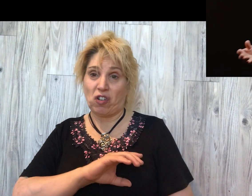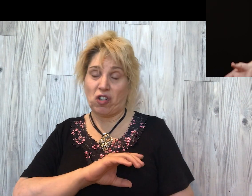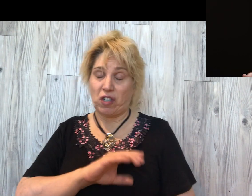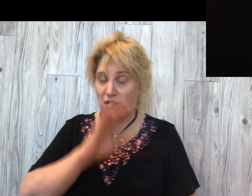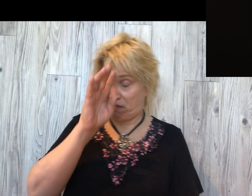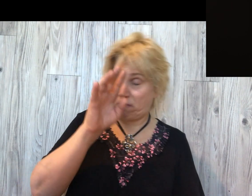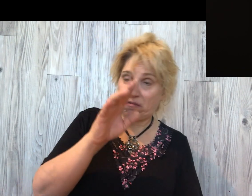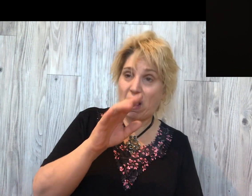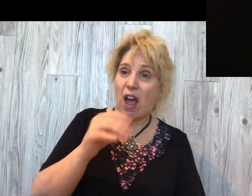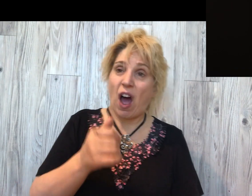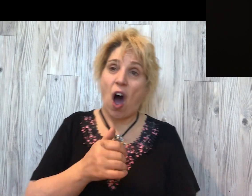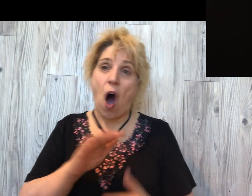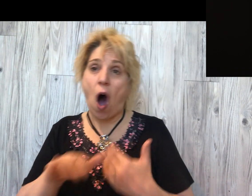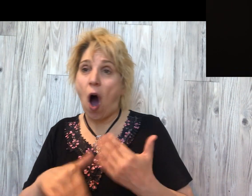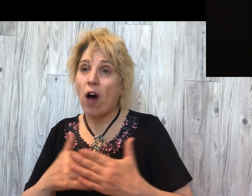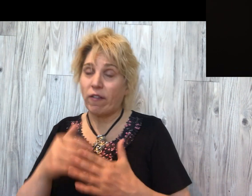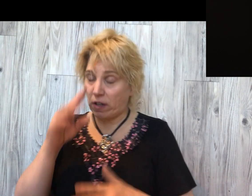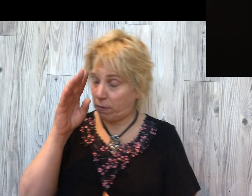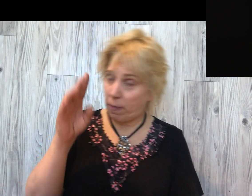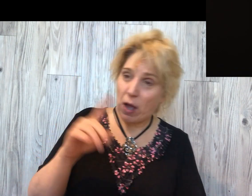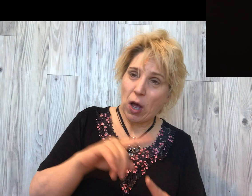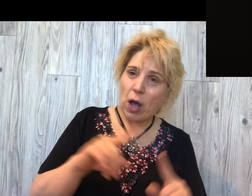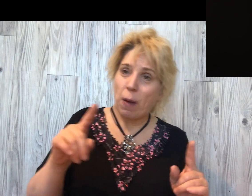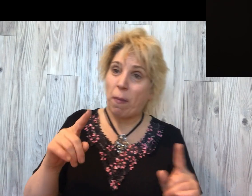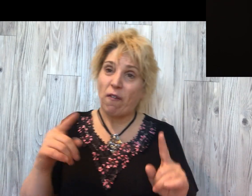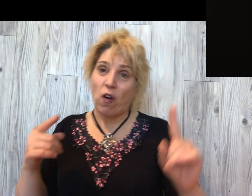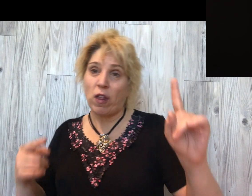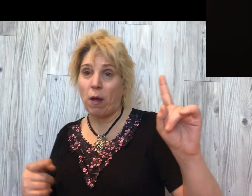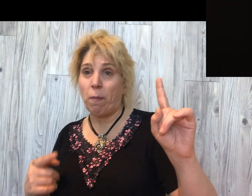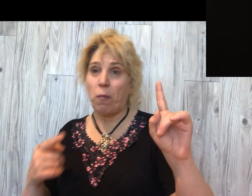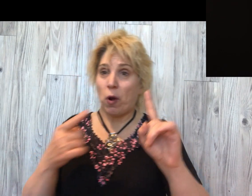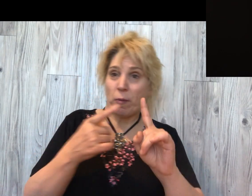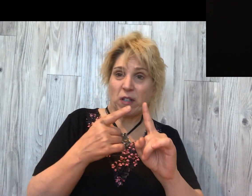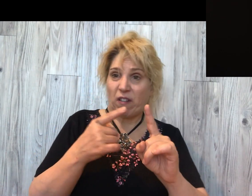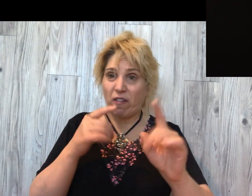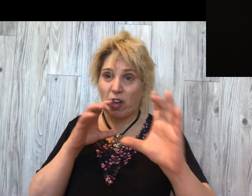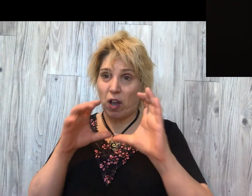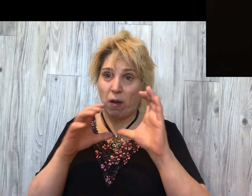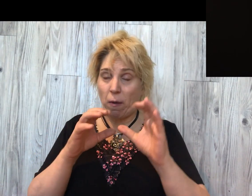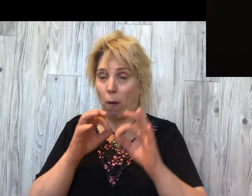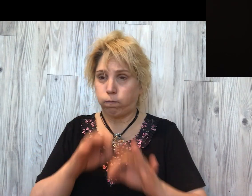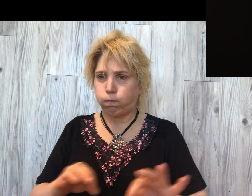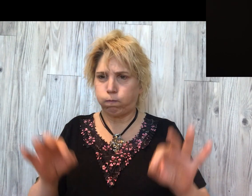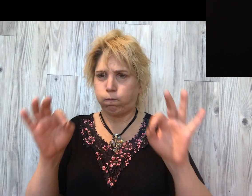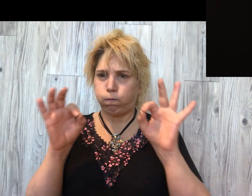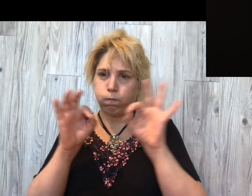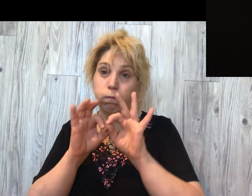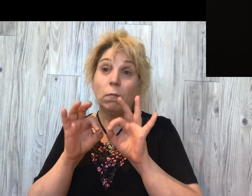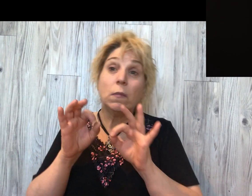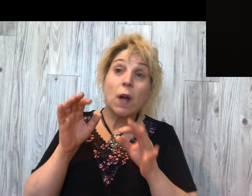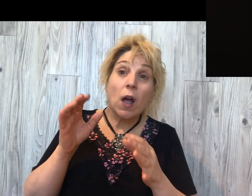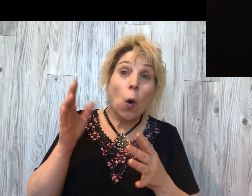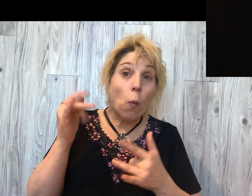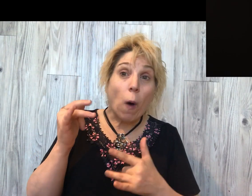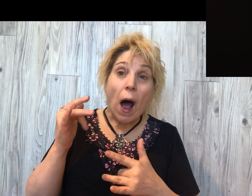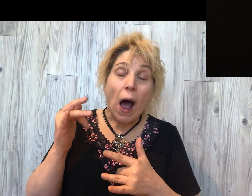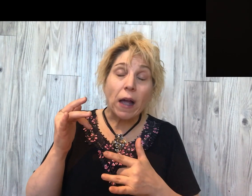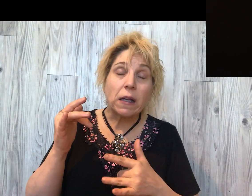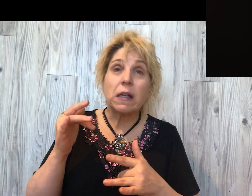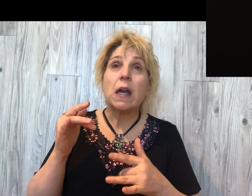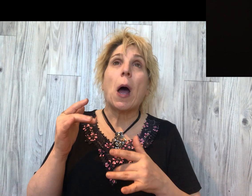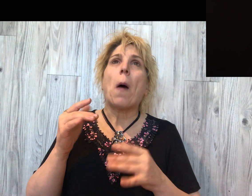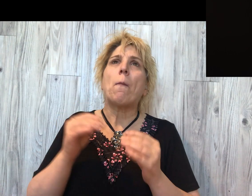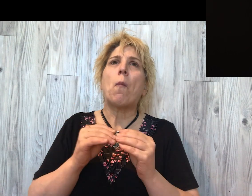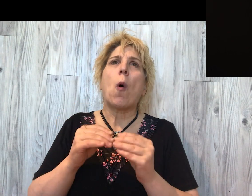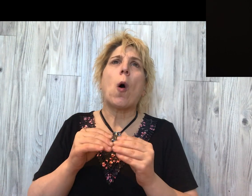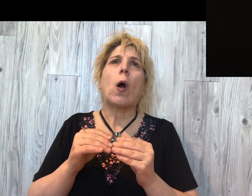up. The plot line is made up. All of it is made up, but for the purpose of communicating an important idea. In fact, it may